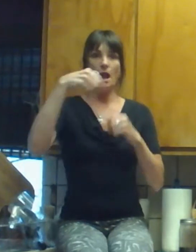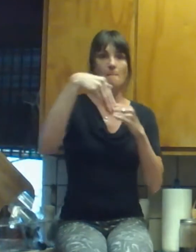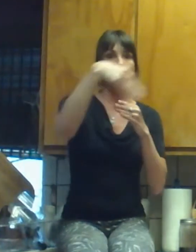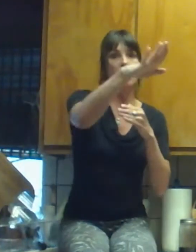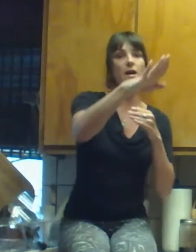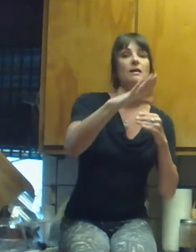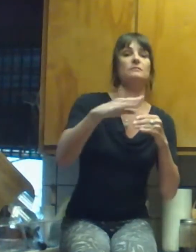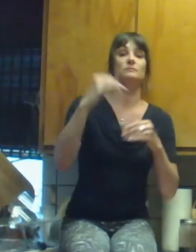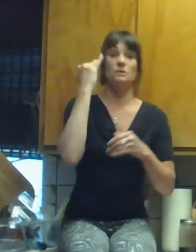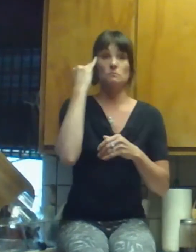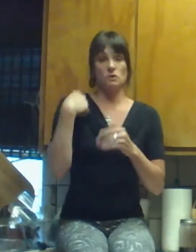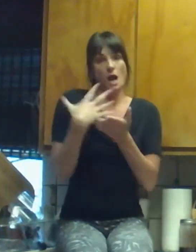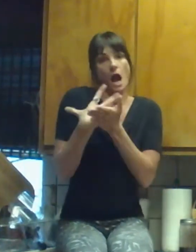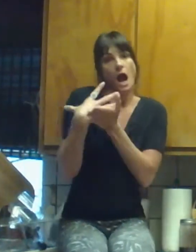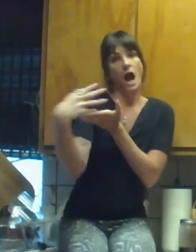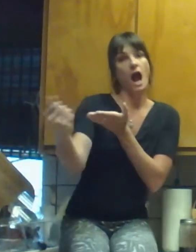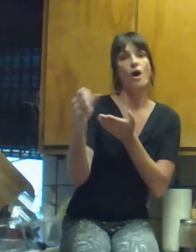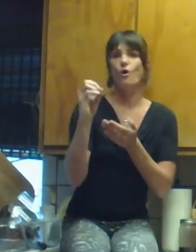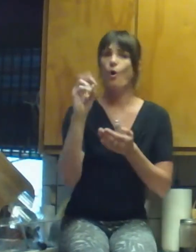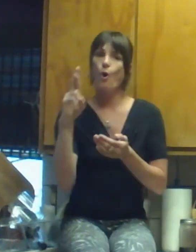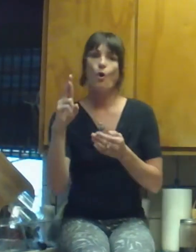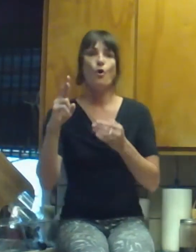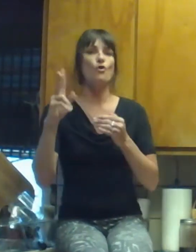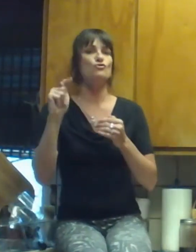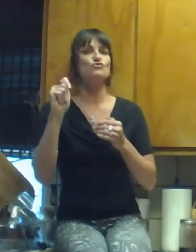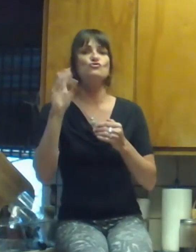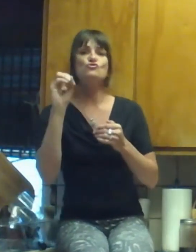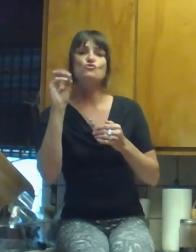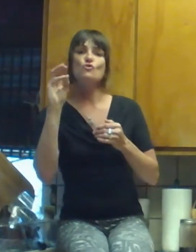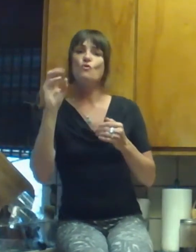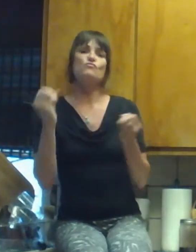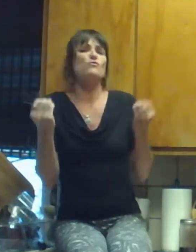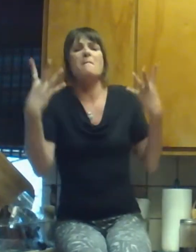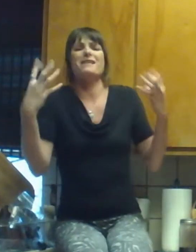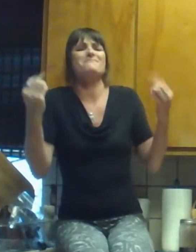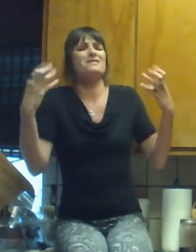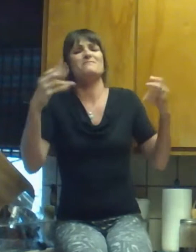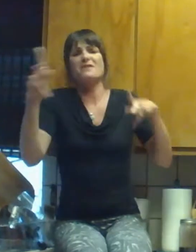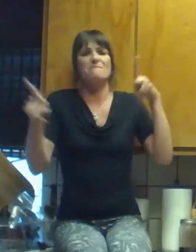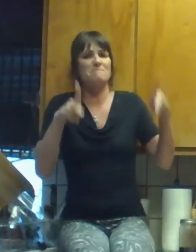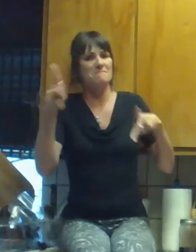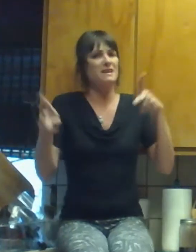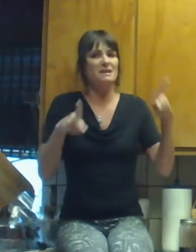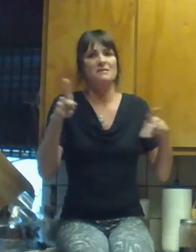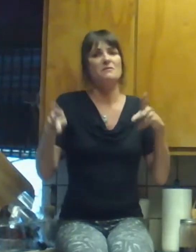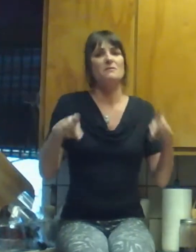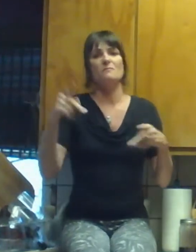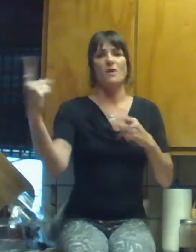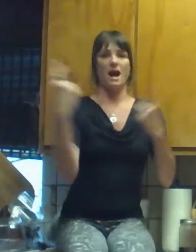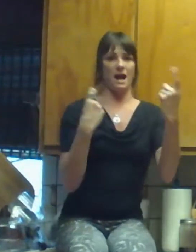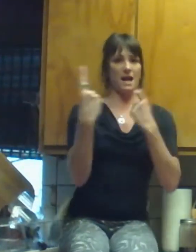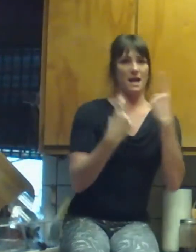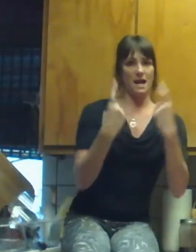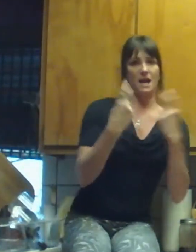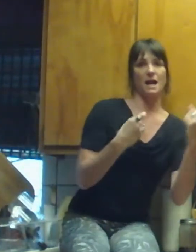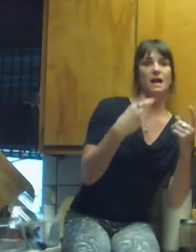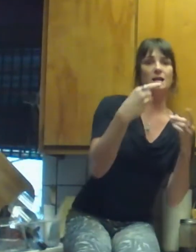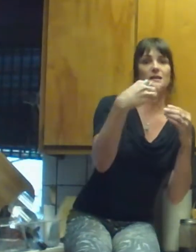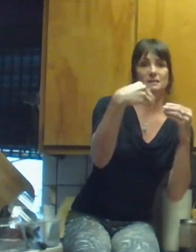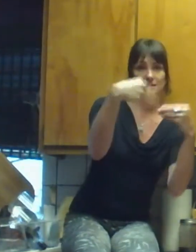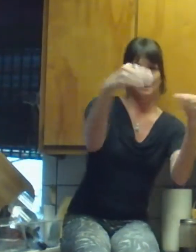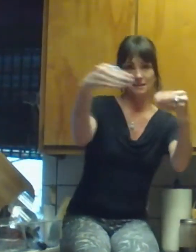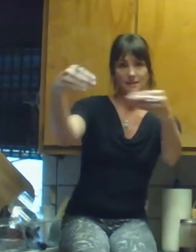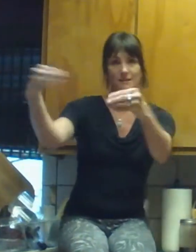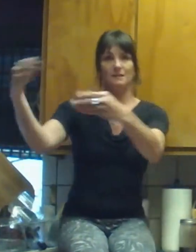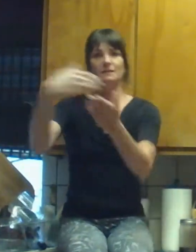many people, or if I'm not taking any more requests, you can make your own really easily. All you gotta do is get